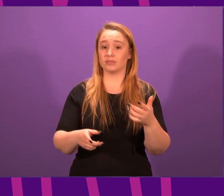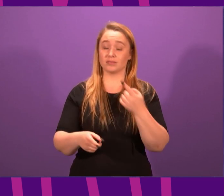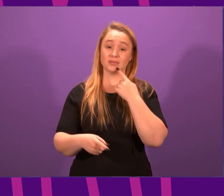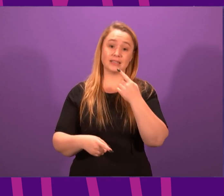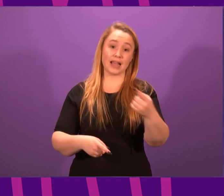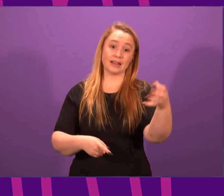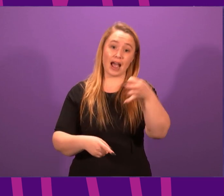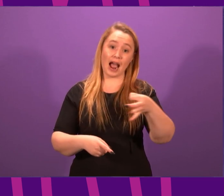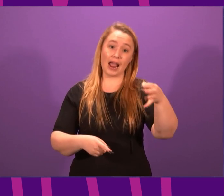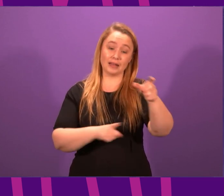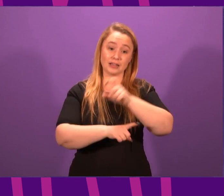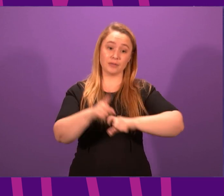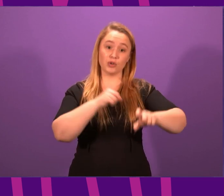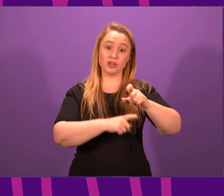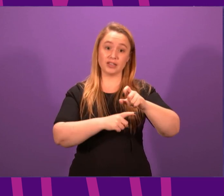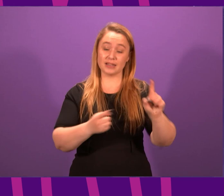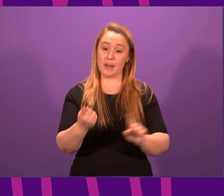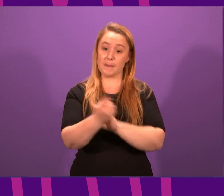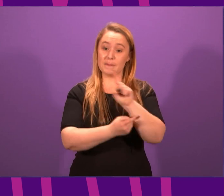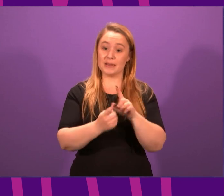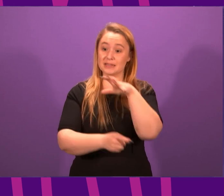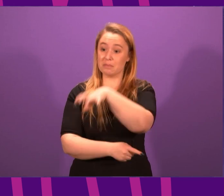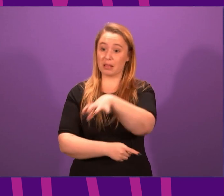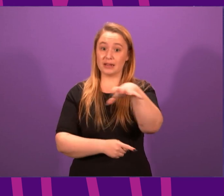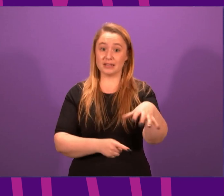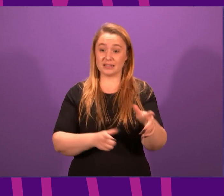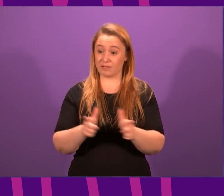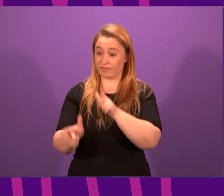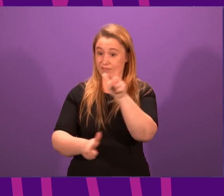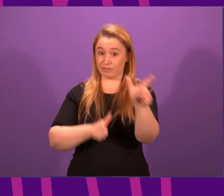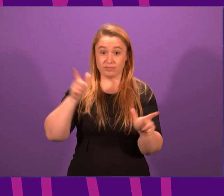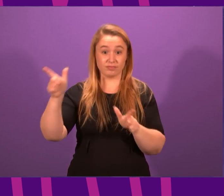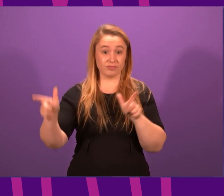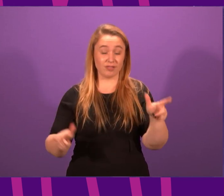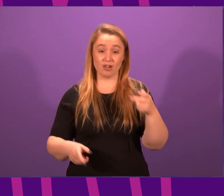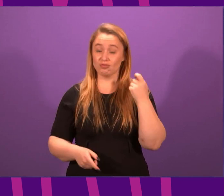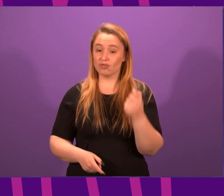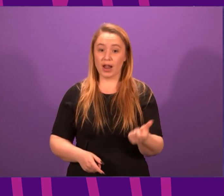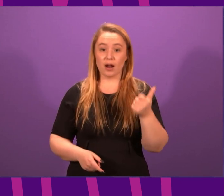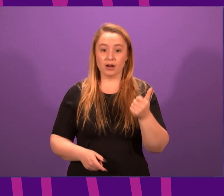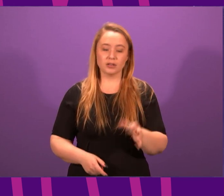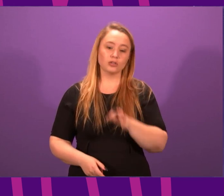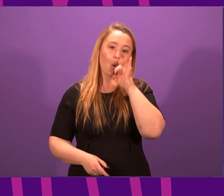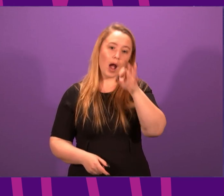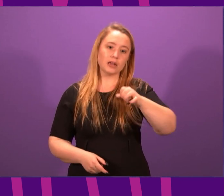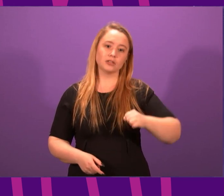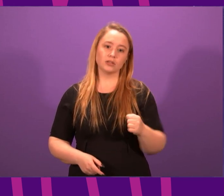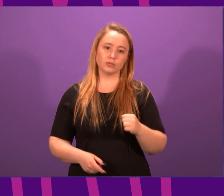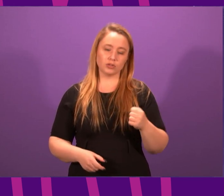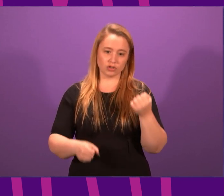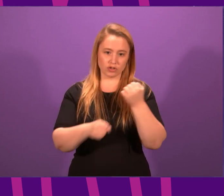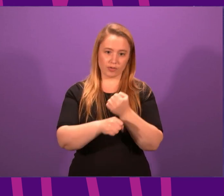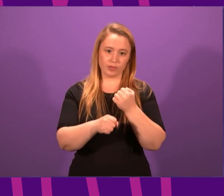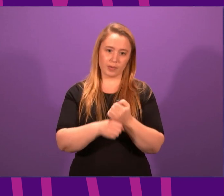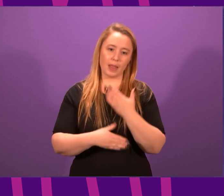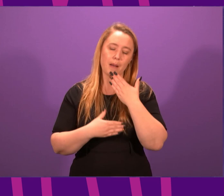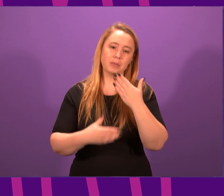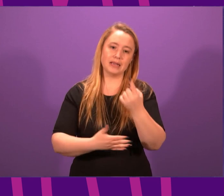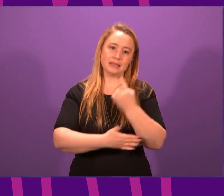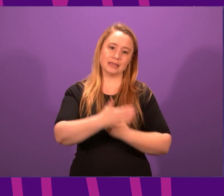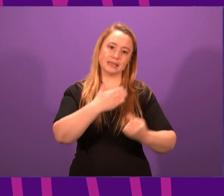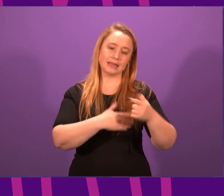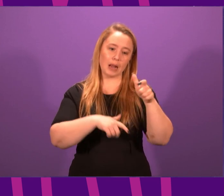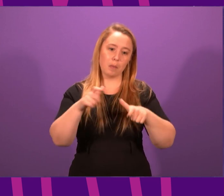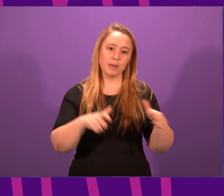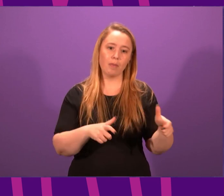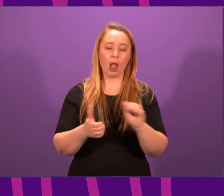communities where perhaps meeting places are fewer and further between. I therefore ask the Scottish Government to increase the flexibility for single people and even couples to meet